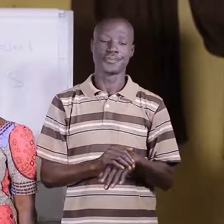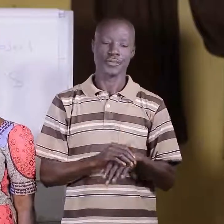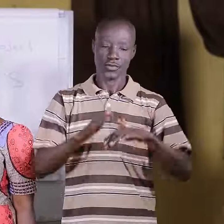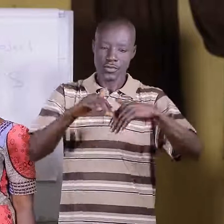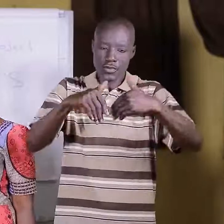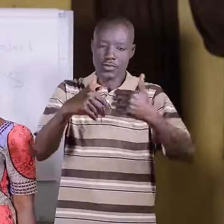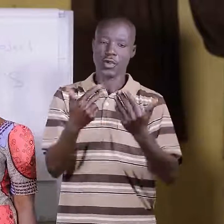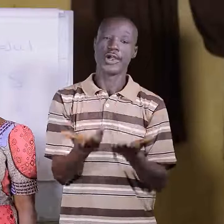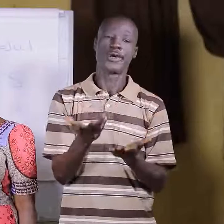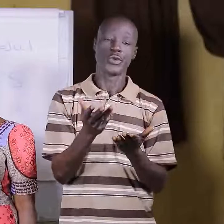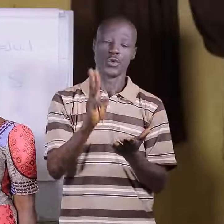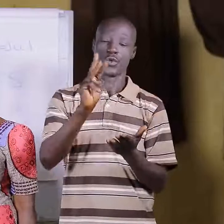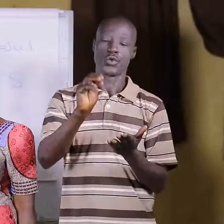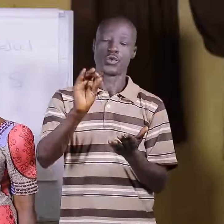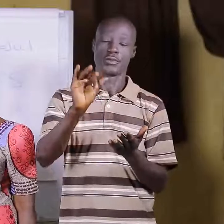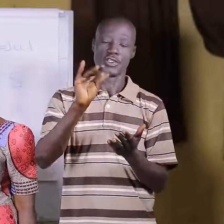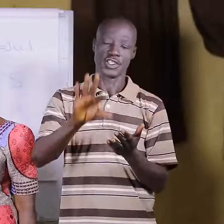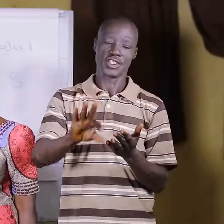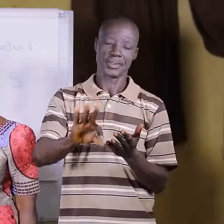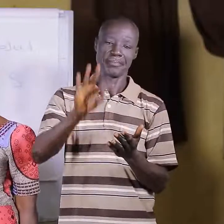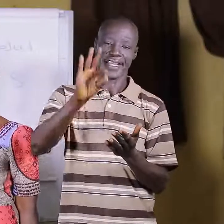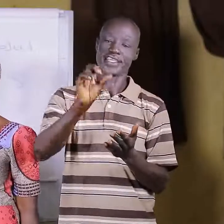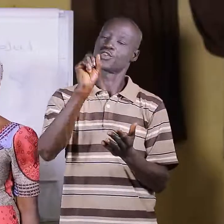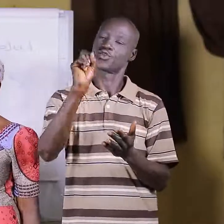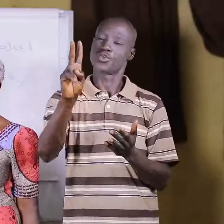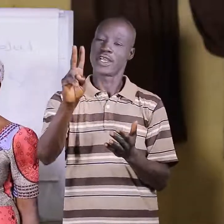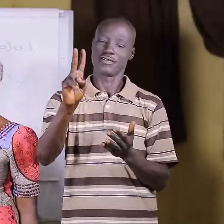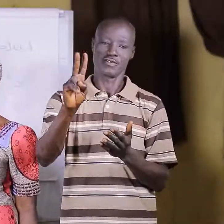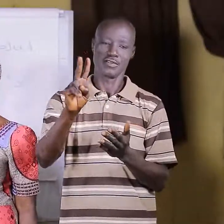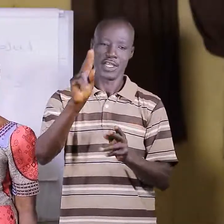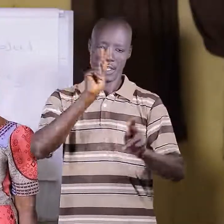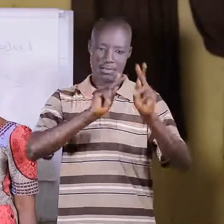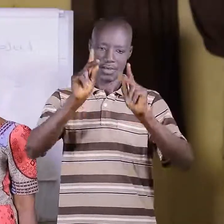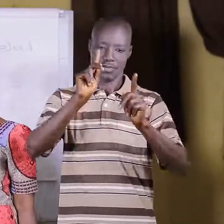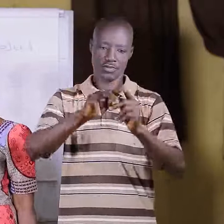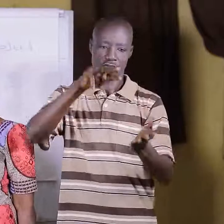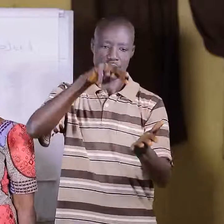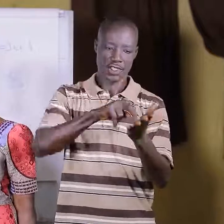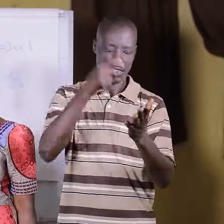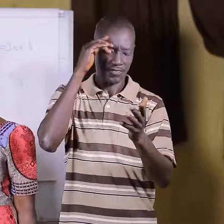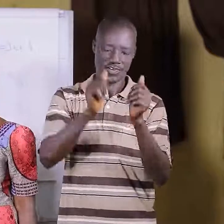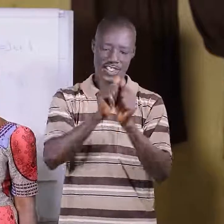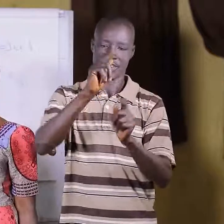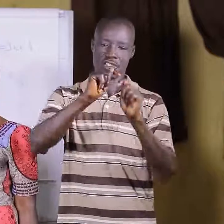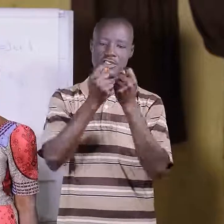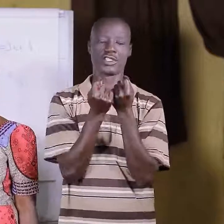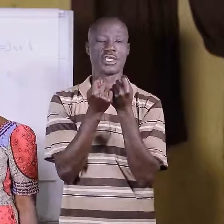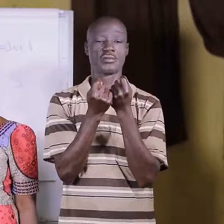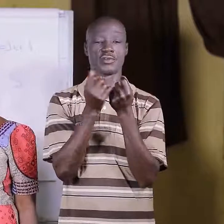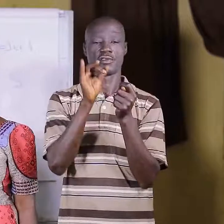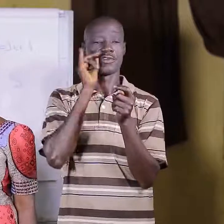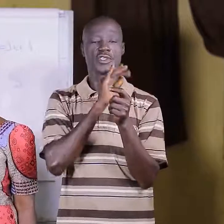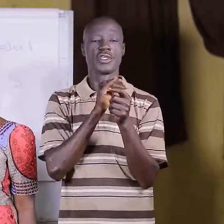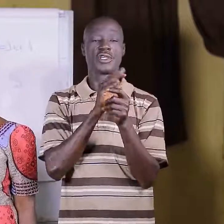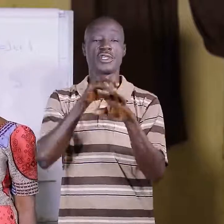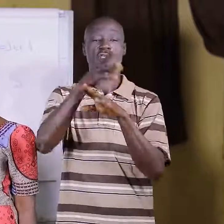good spies representing each tribe of the Israelites. He sent them to the land of Canaan. And what